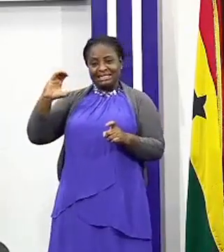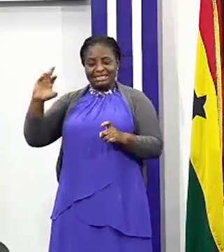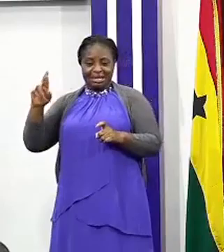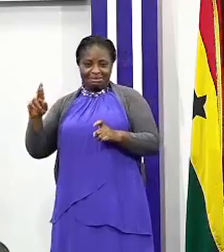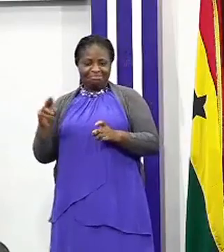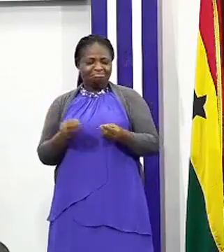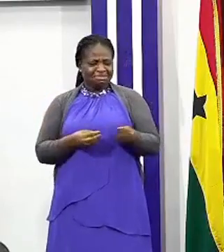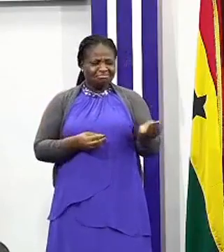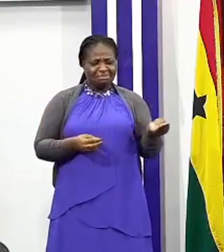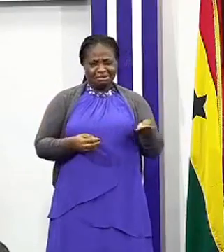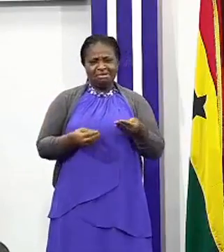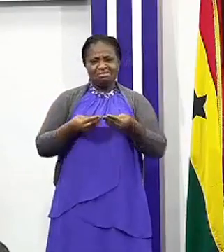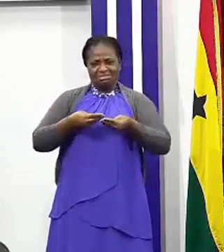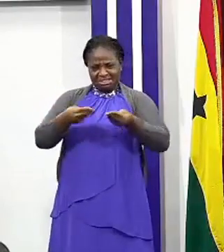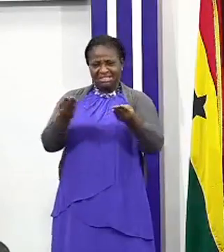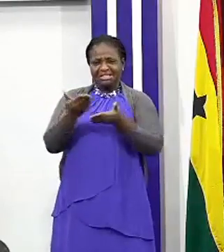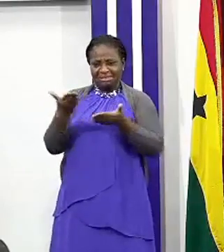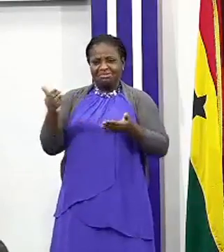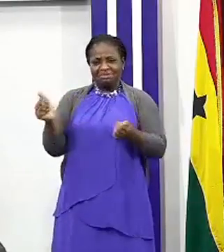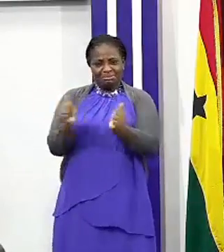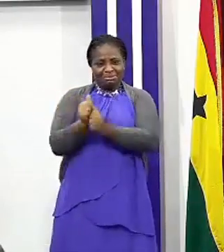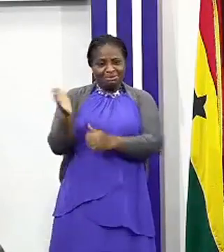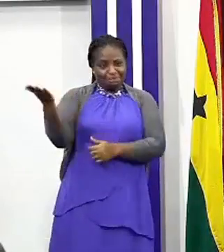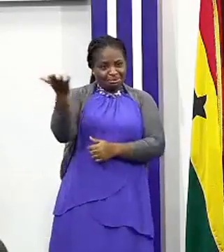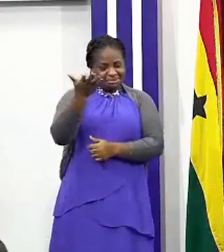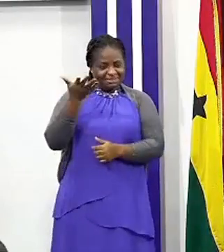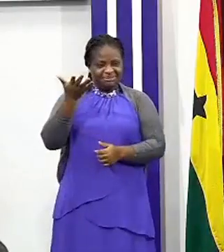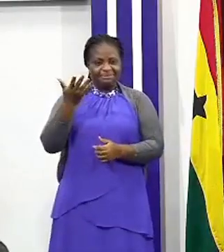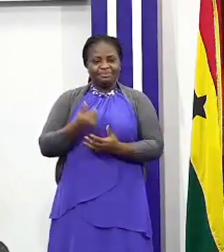I'll share something with you.